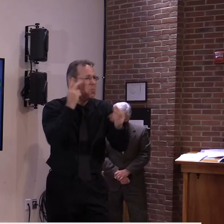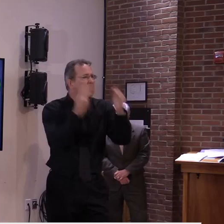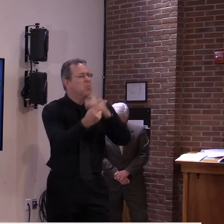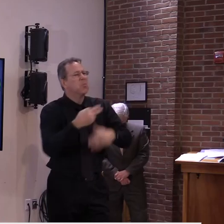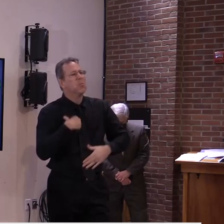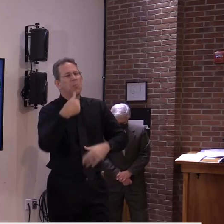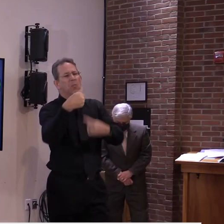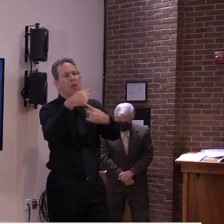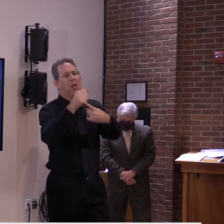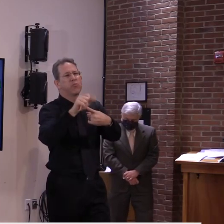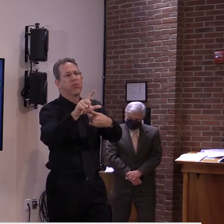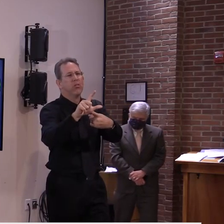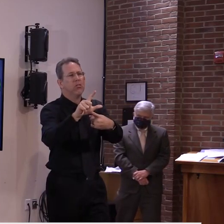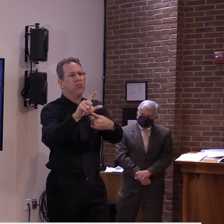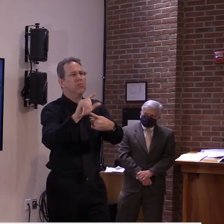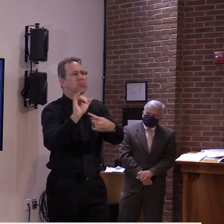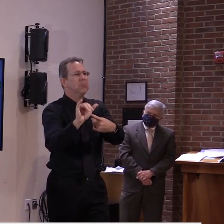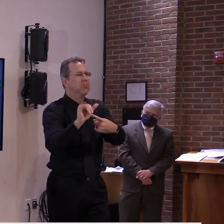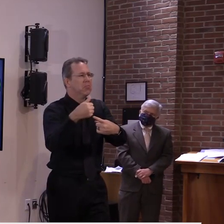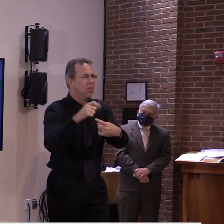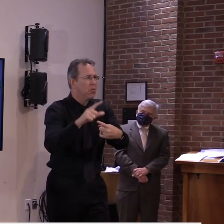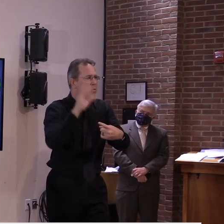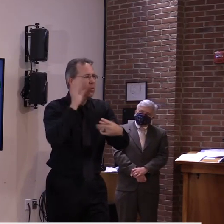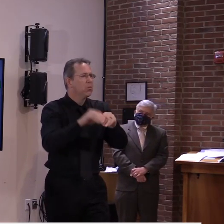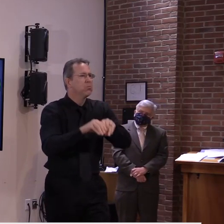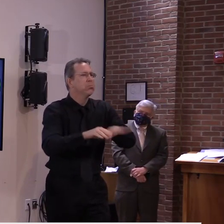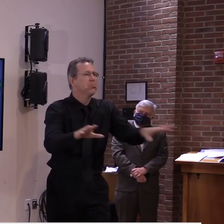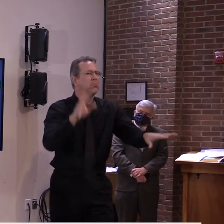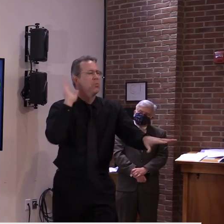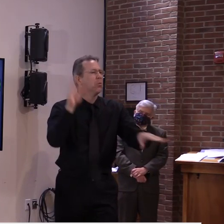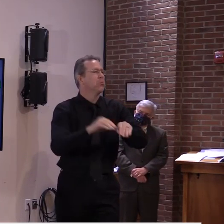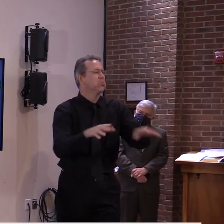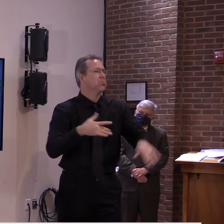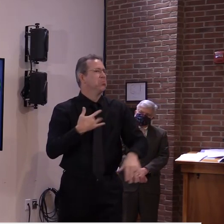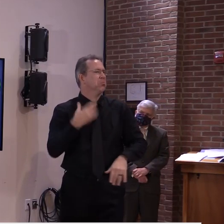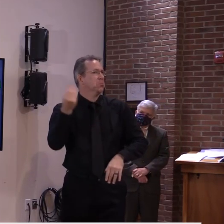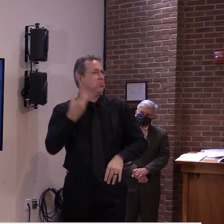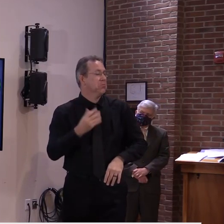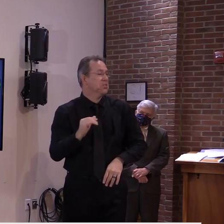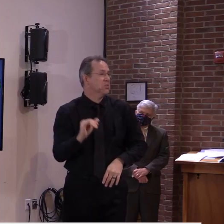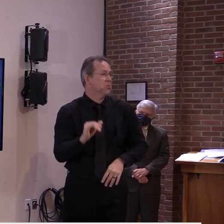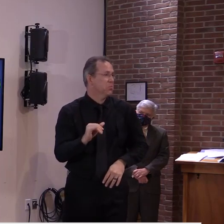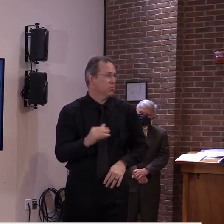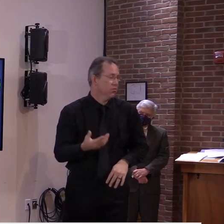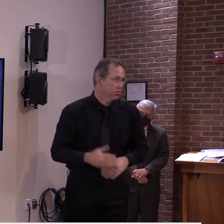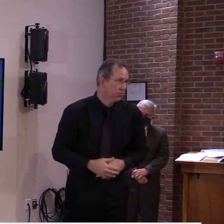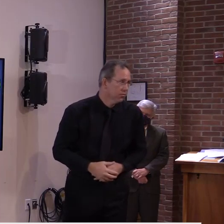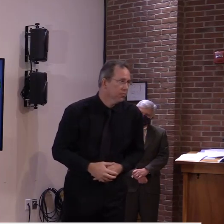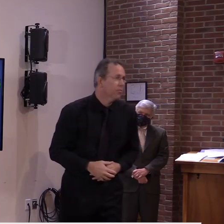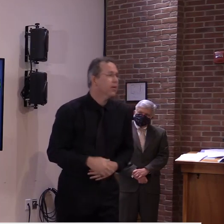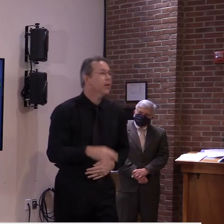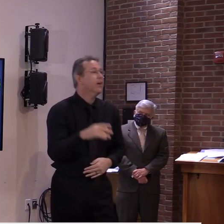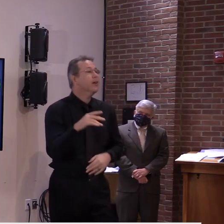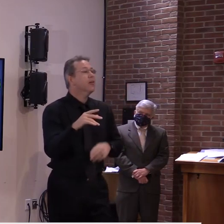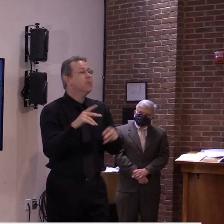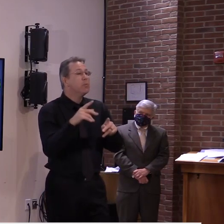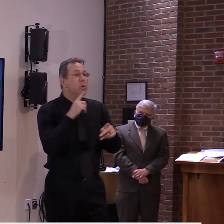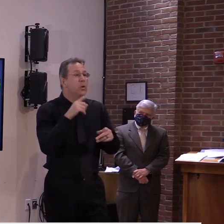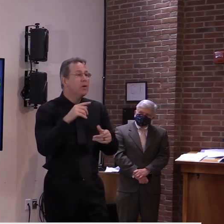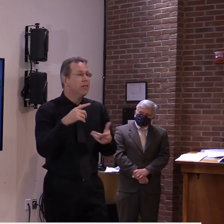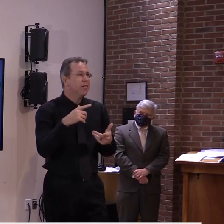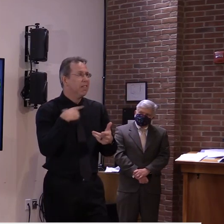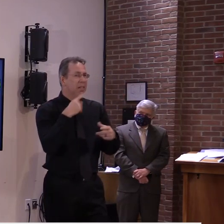vaccination throughout the country. Those who are less optimistic, but still optimistic, are